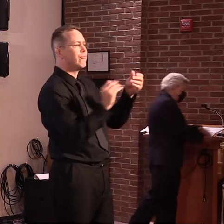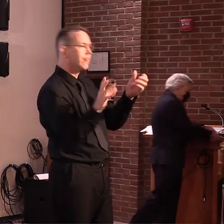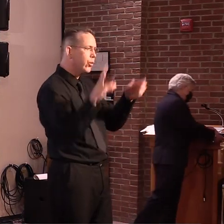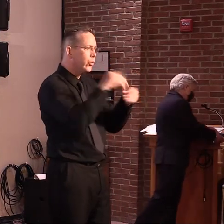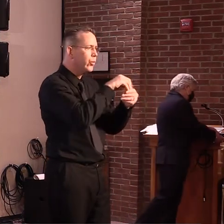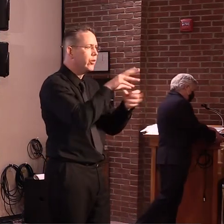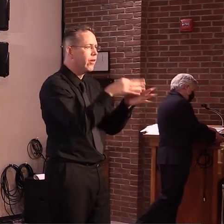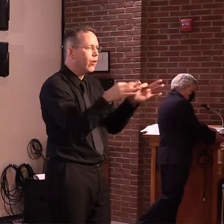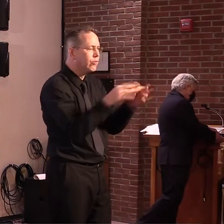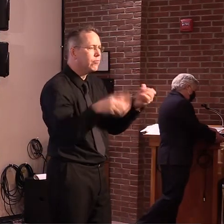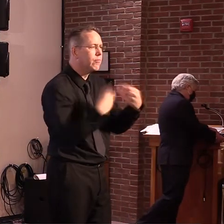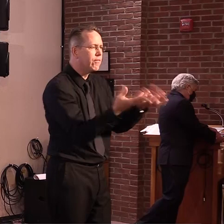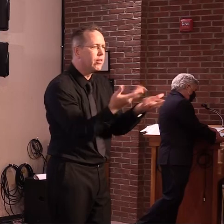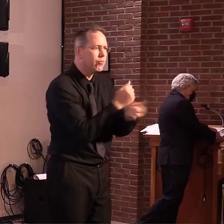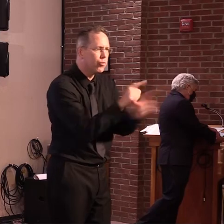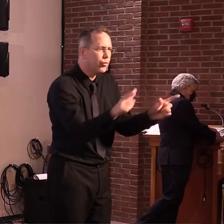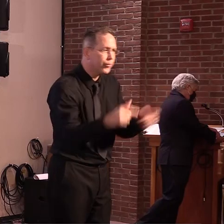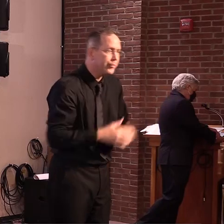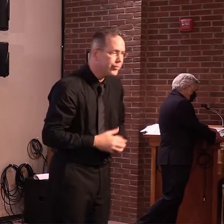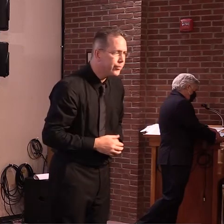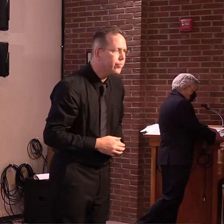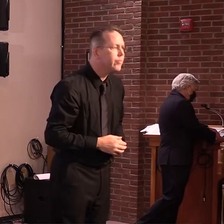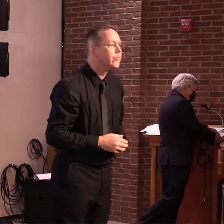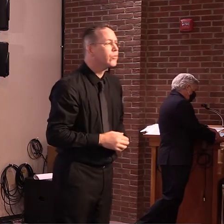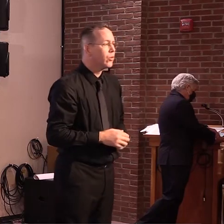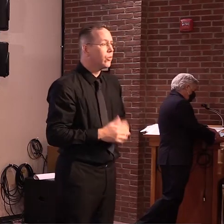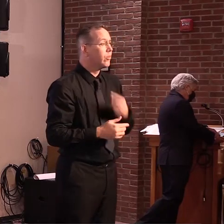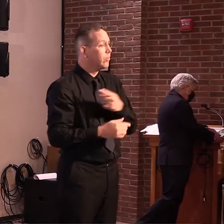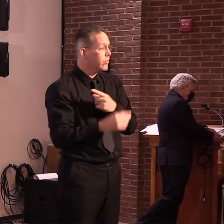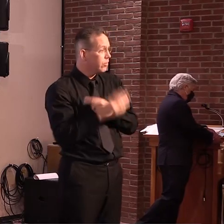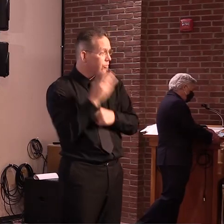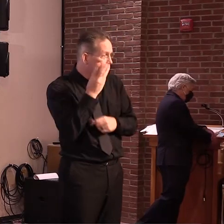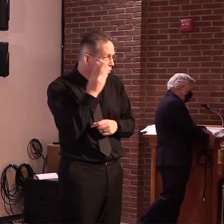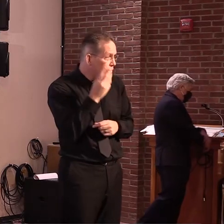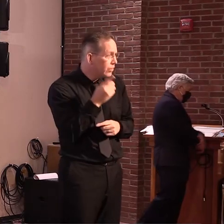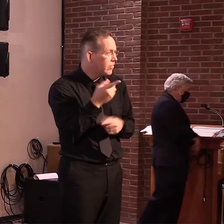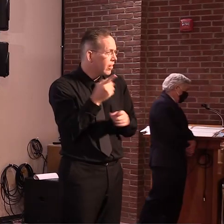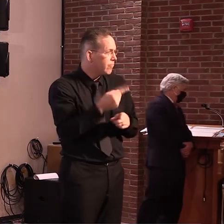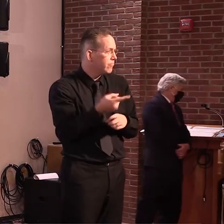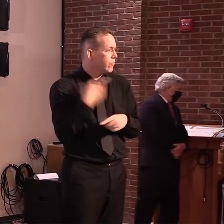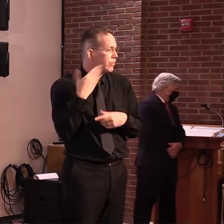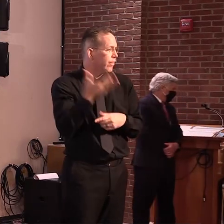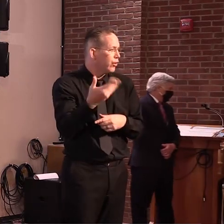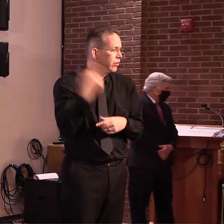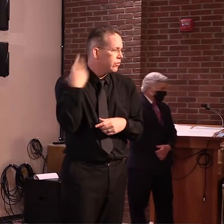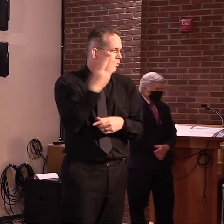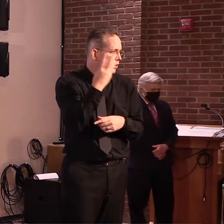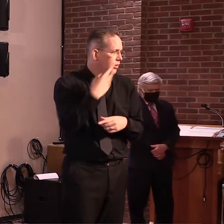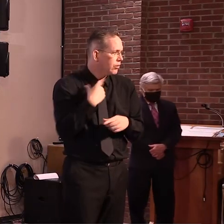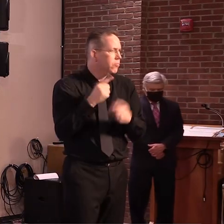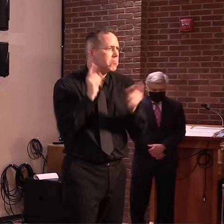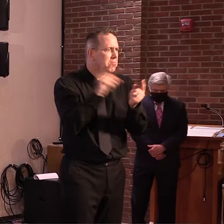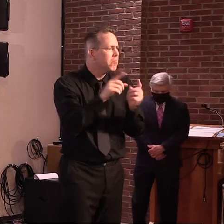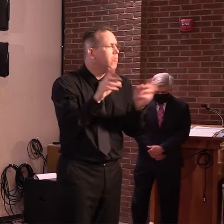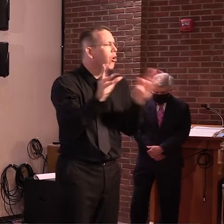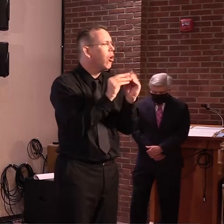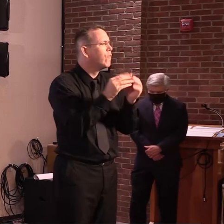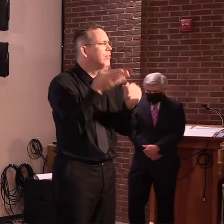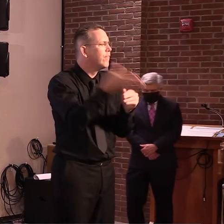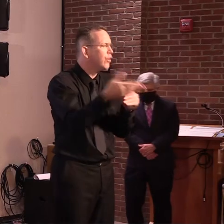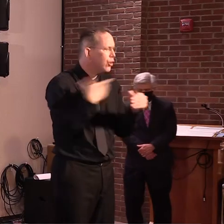it went very well, but there were a few members of various cultural communities and organizations that were